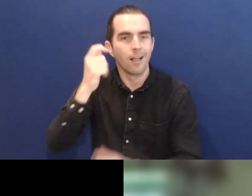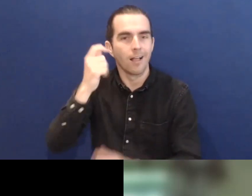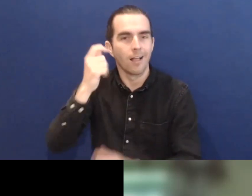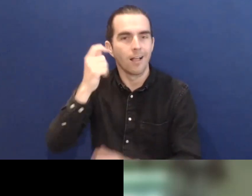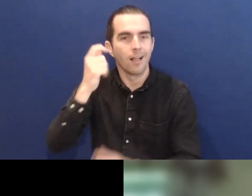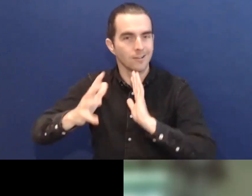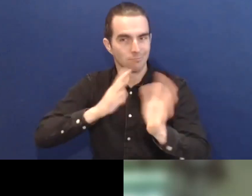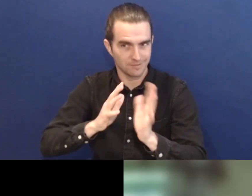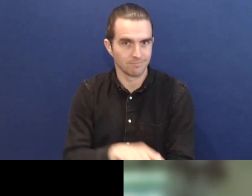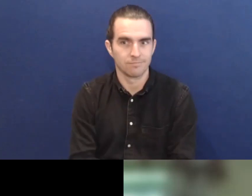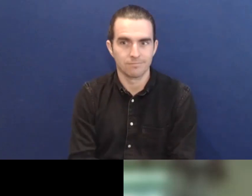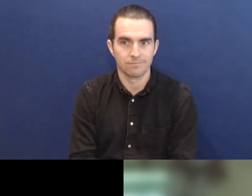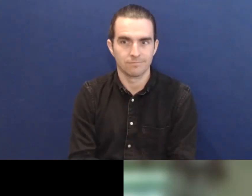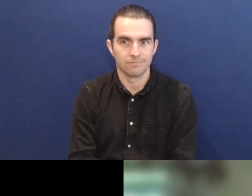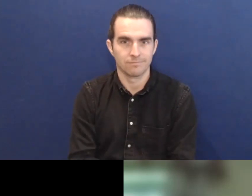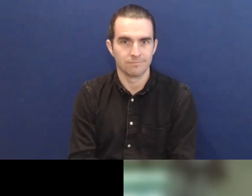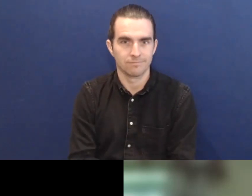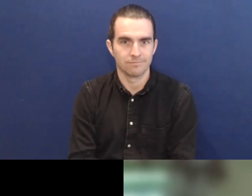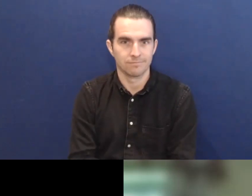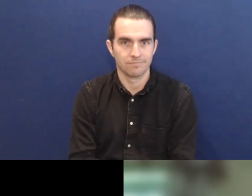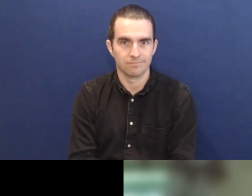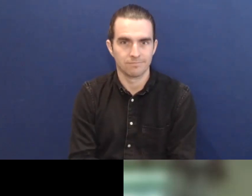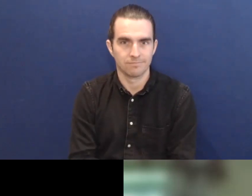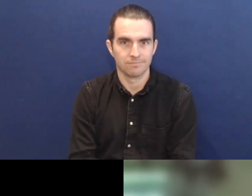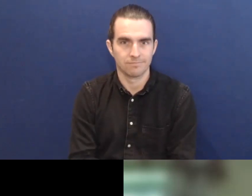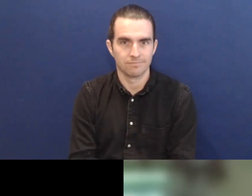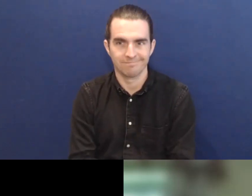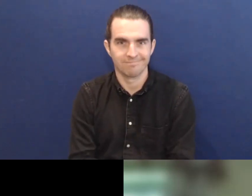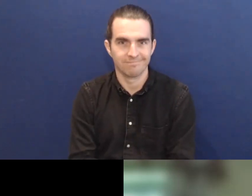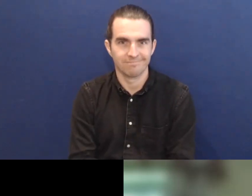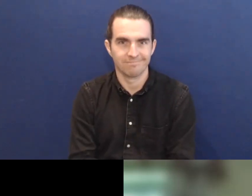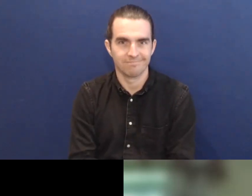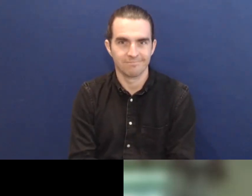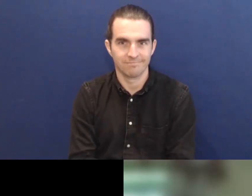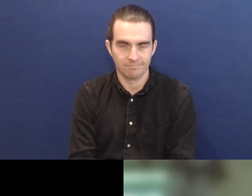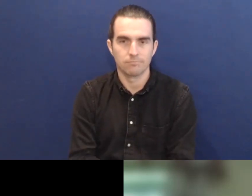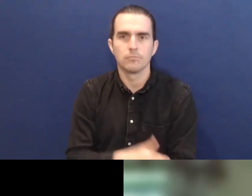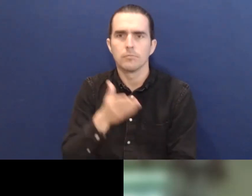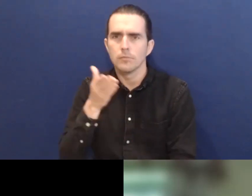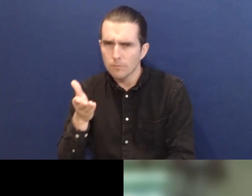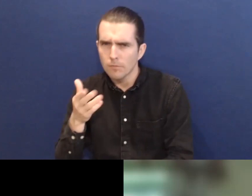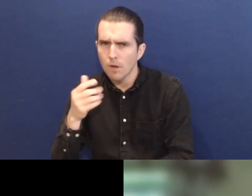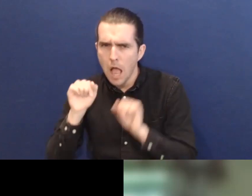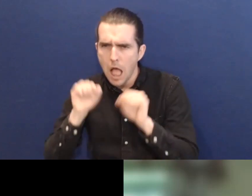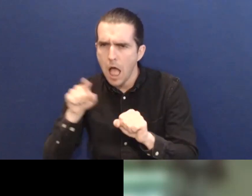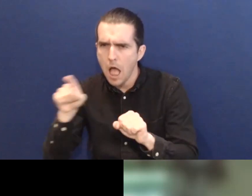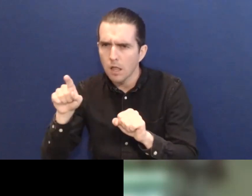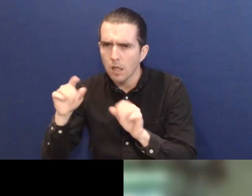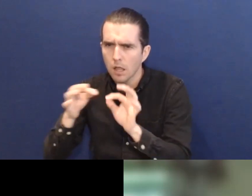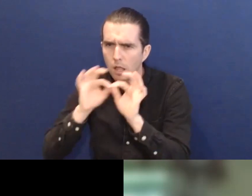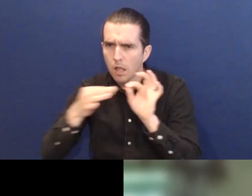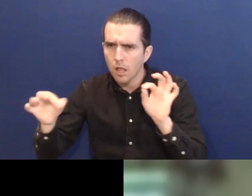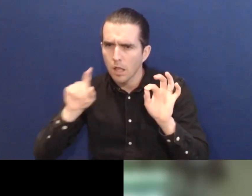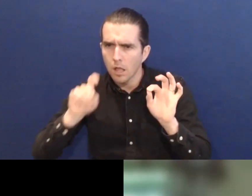Angelique, is there a link to closed captioning, or they just press on the closed captioning icon on the